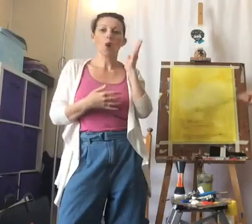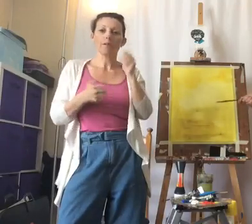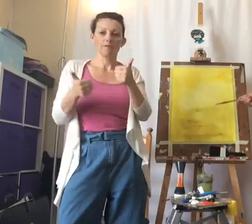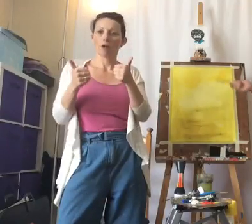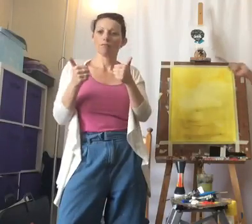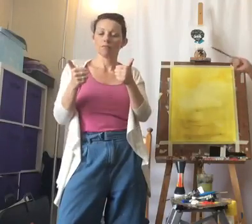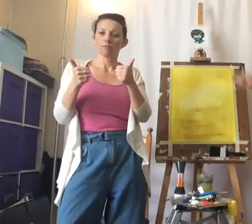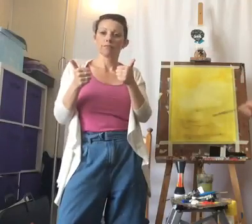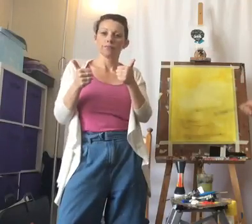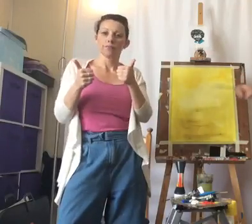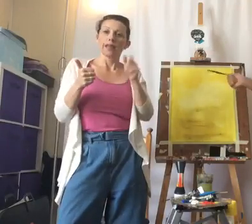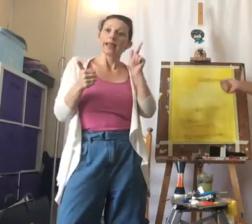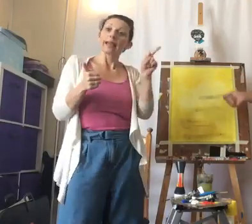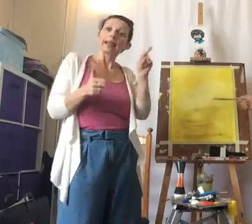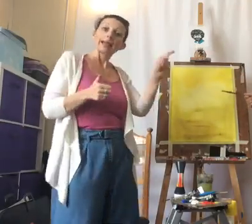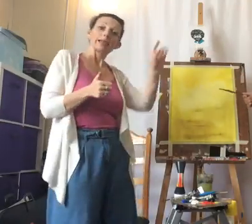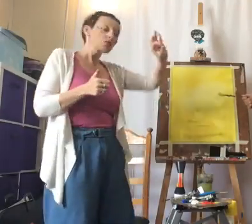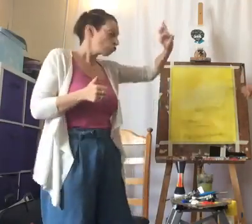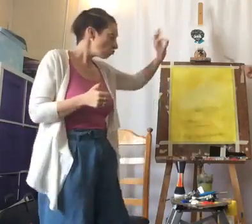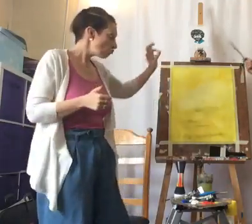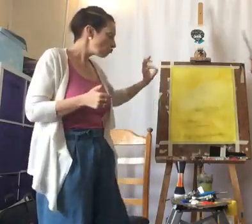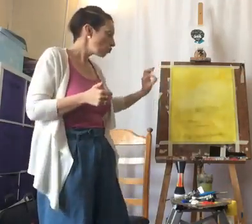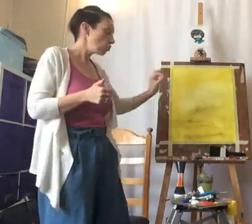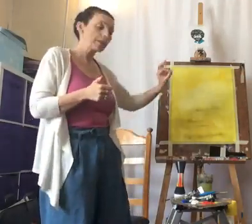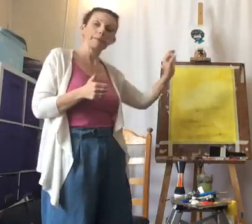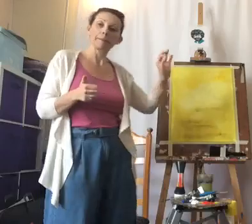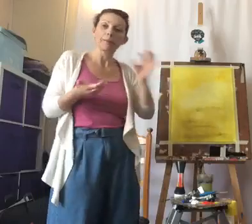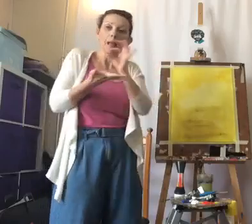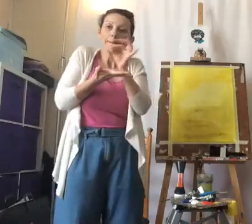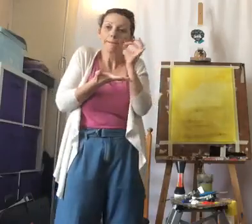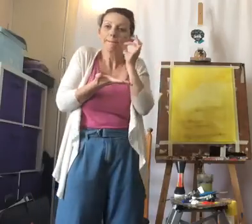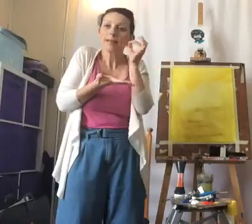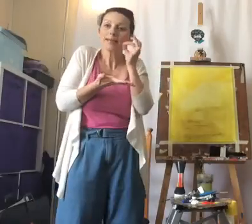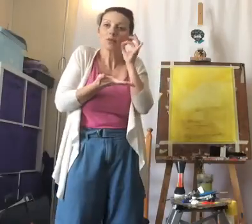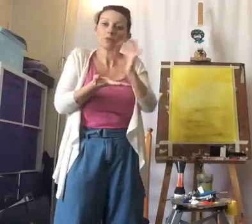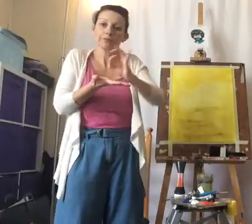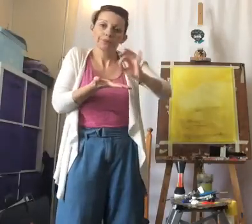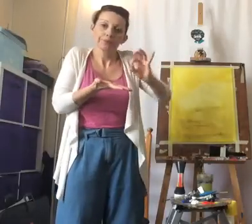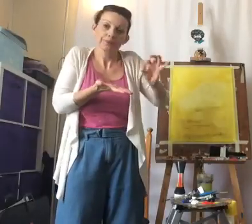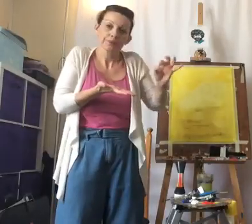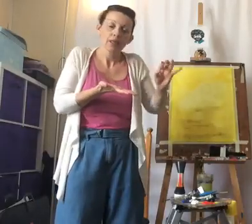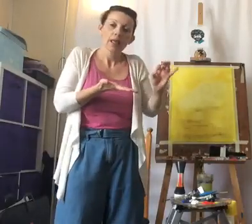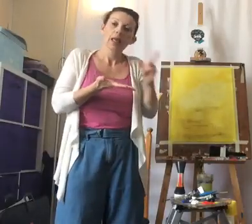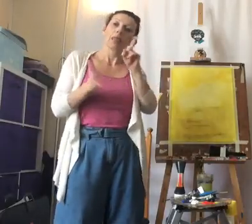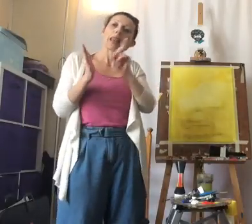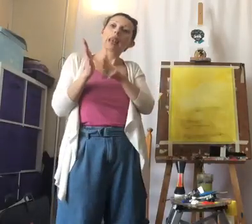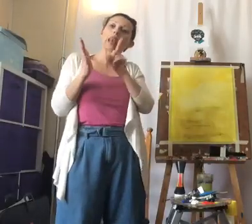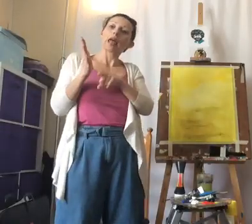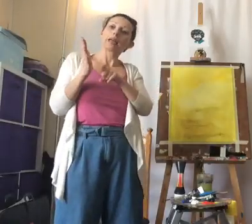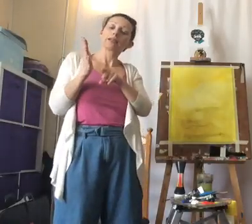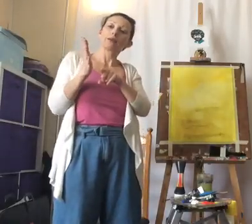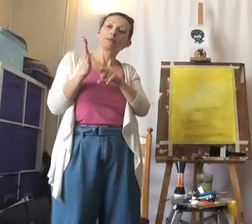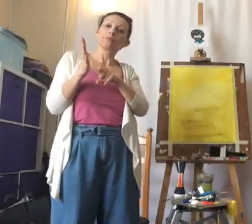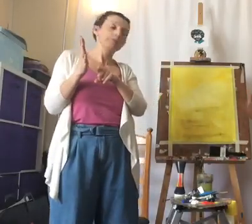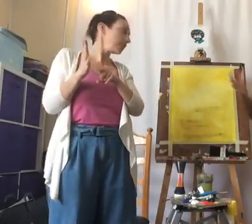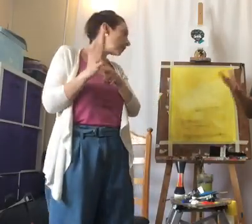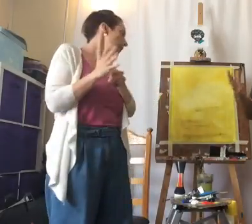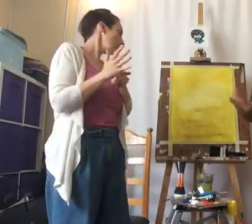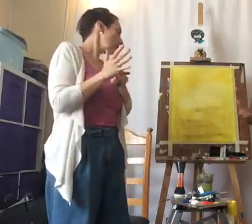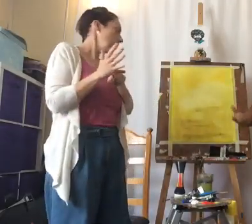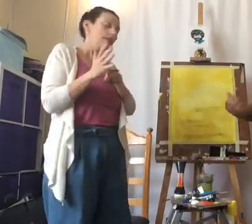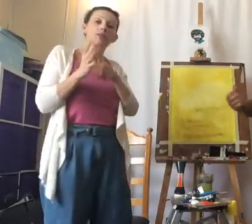fill it in ink, and then we'll colour it after. But you can work in pencil, it'll look better for you. I'm only doing